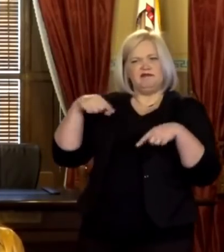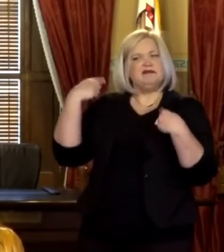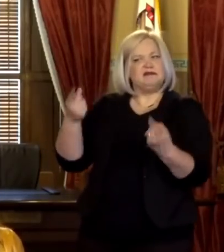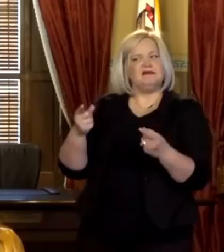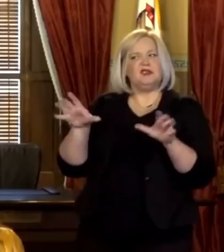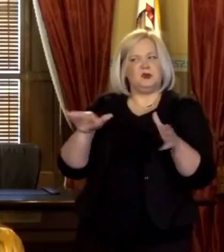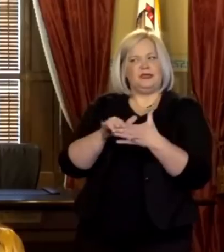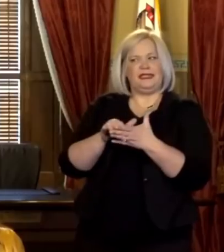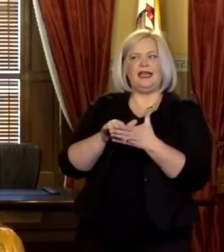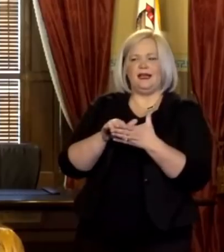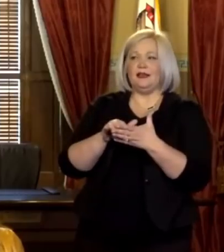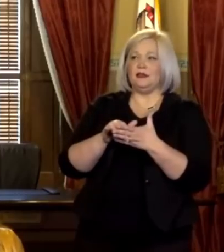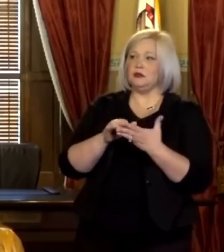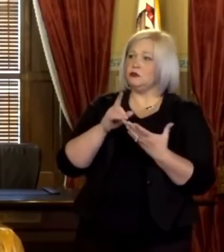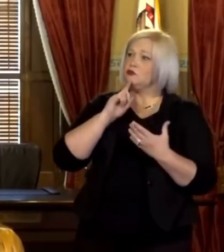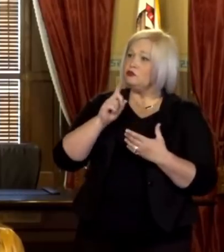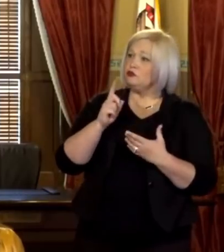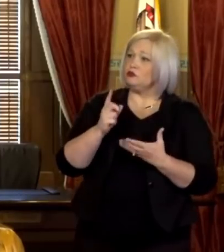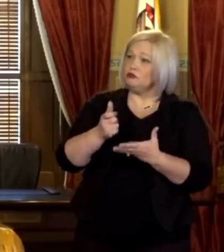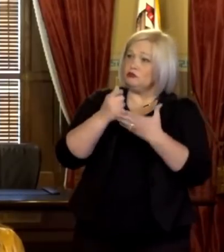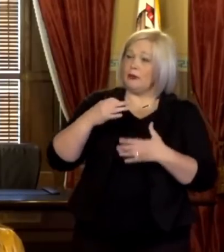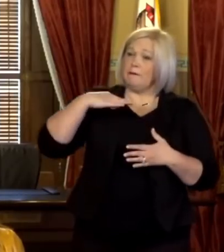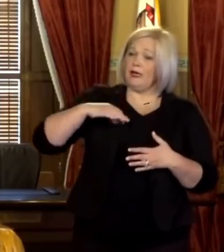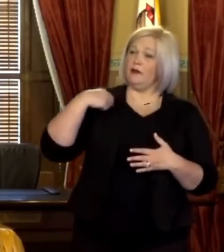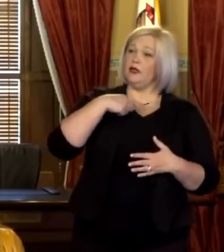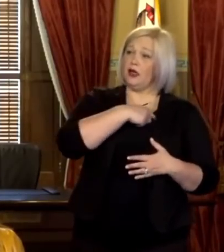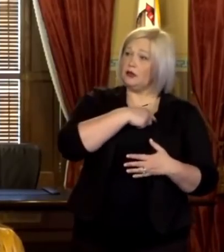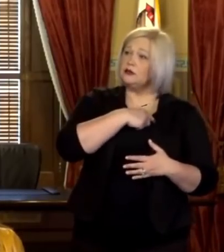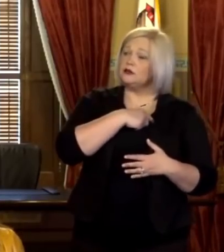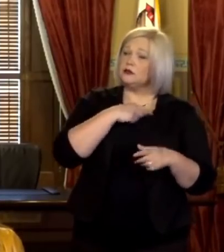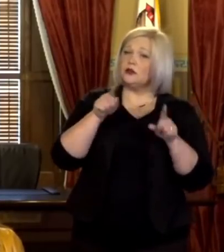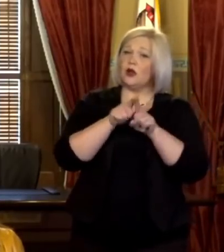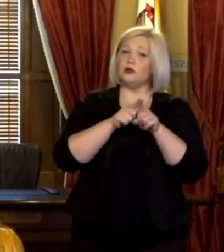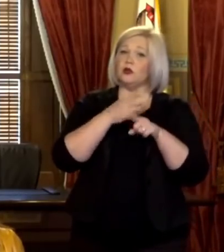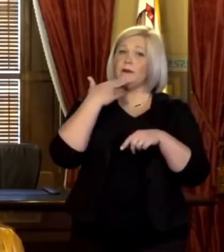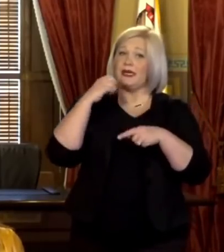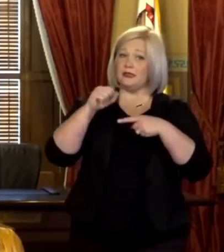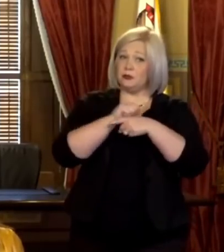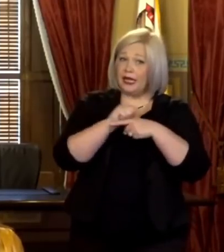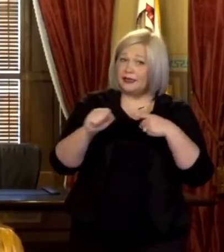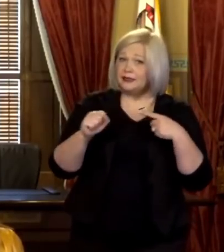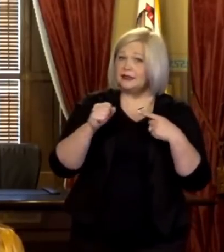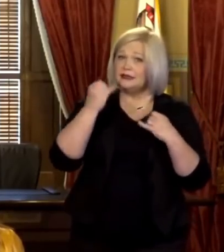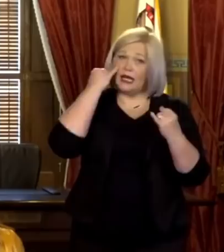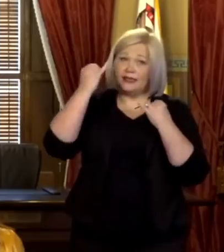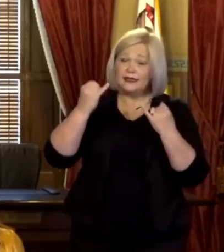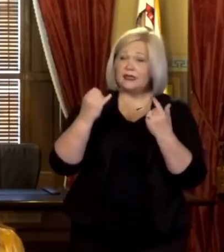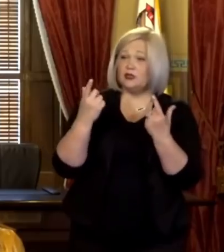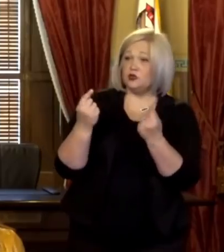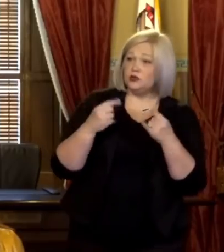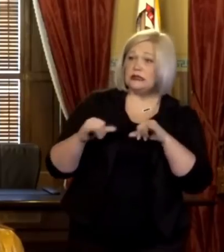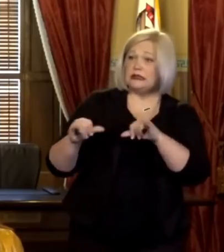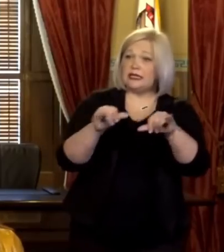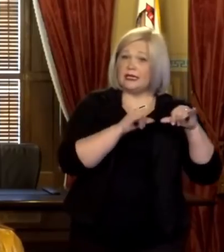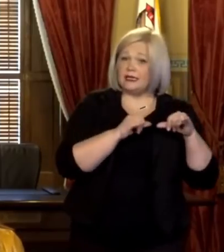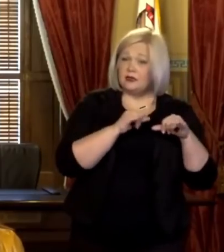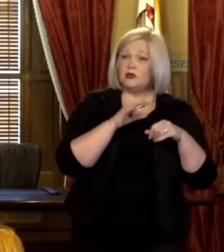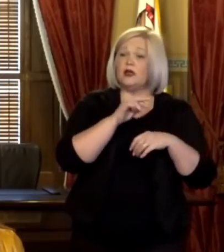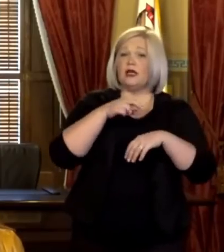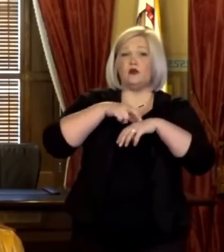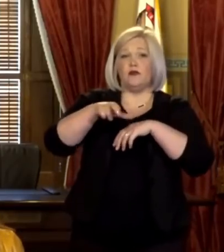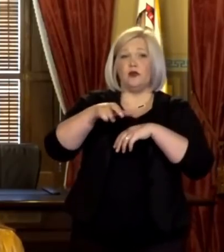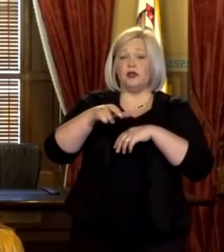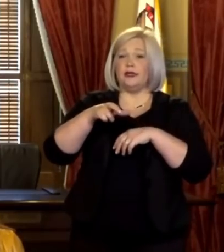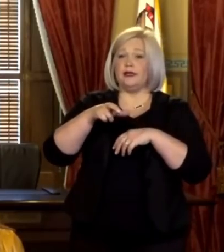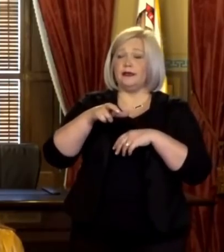while, and it's been beneficial, and we've also been sharing our best practices and referring